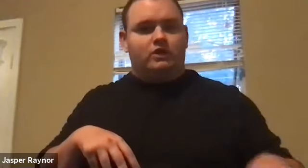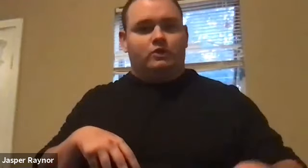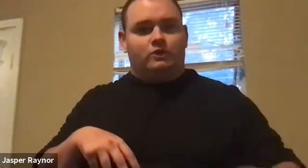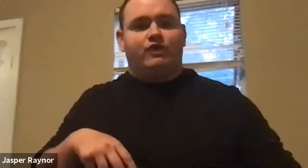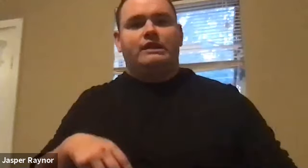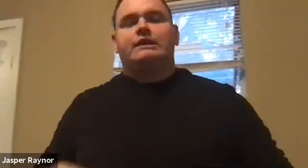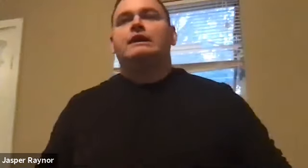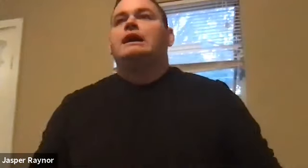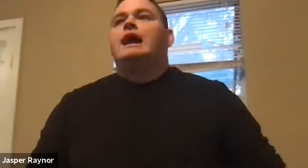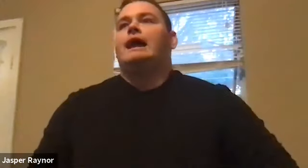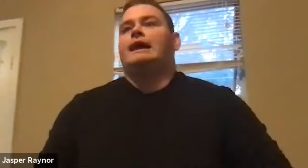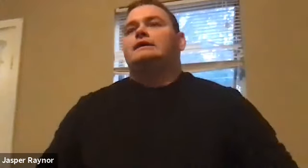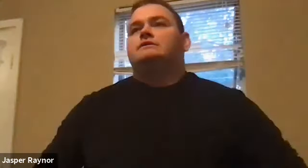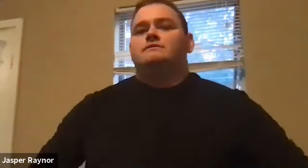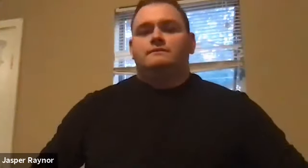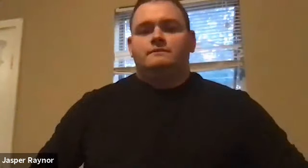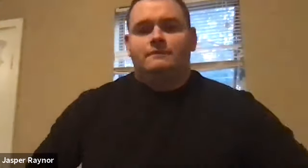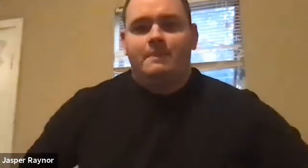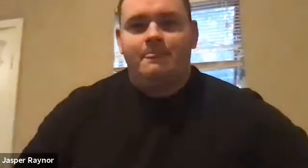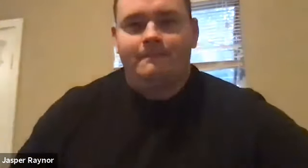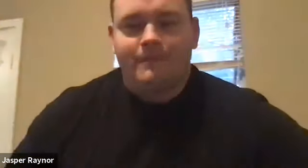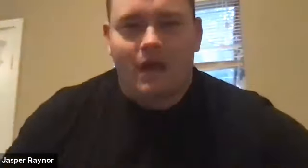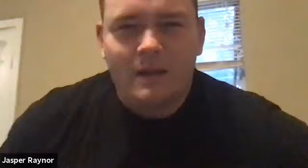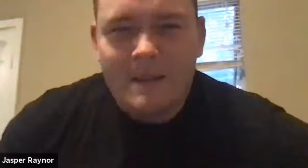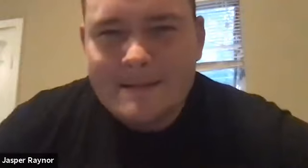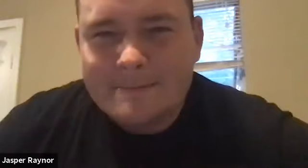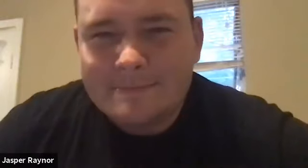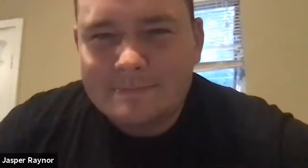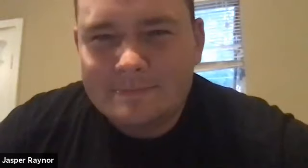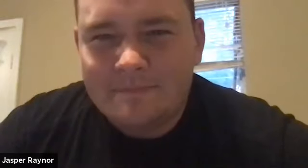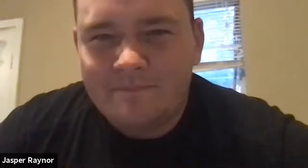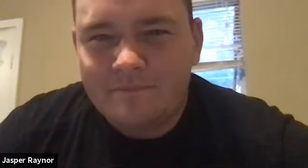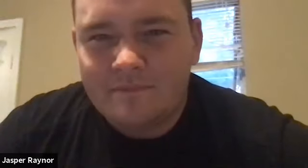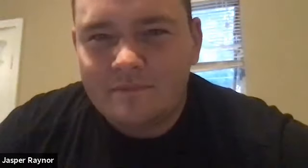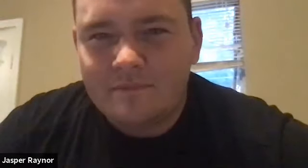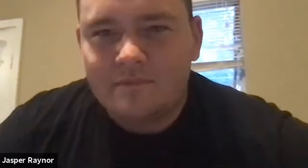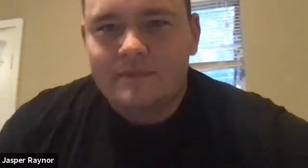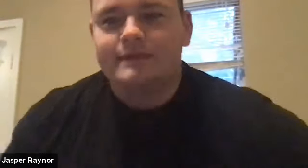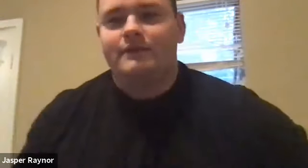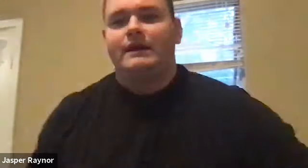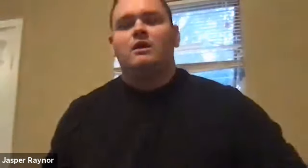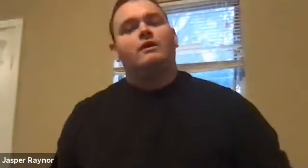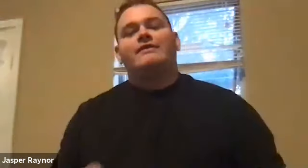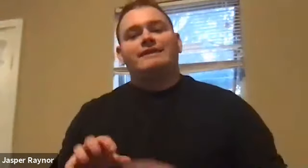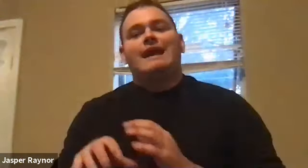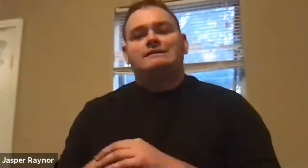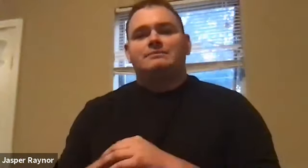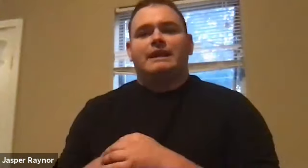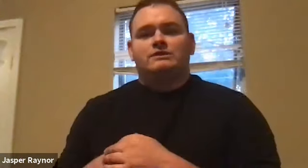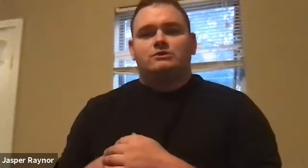little differently. Yeah, that's cerebral palsy. Huh? Yeah, it's cerebral palsy. Right. Well, I think they had something else. Well,